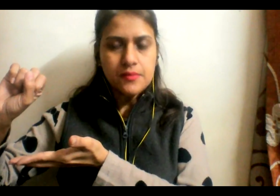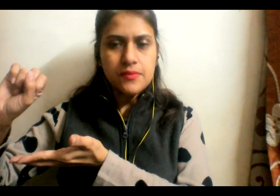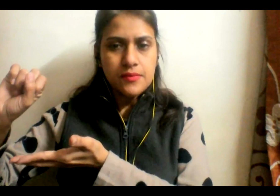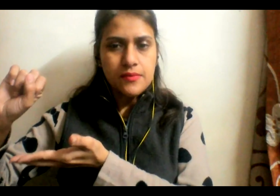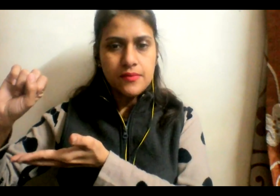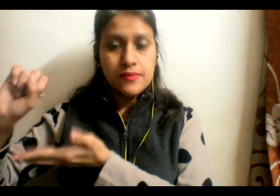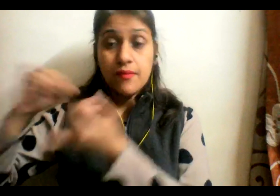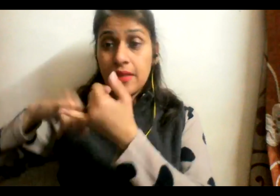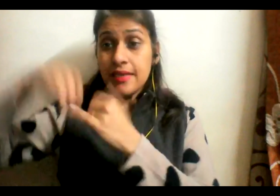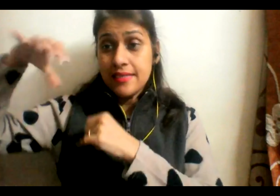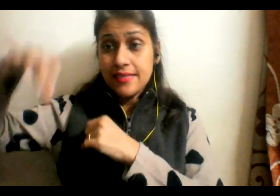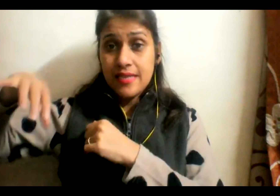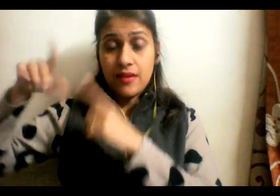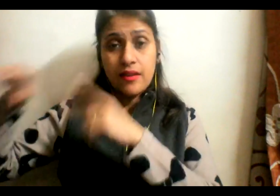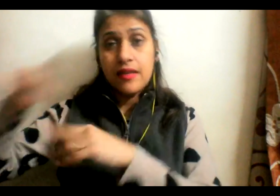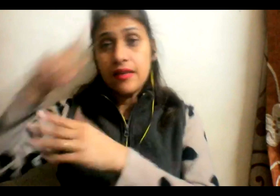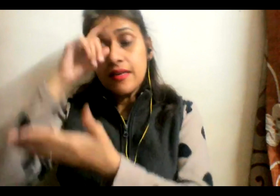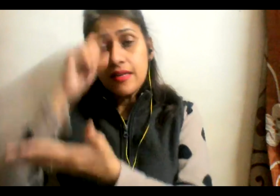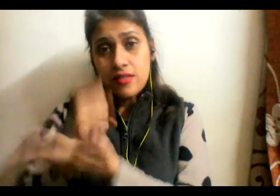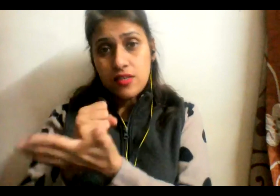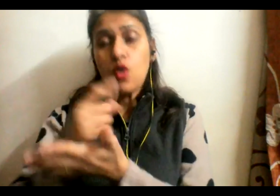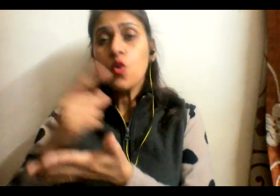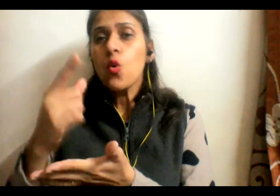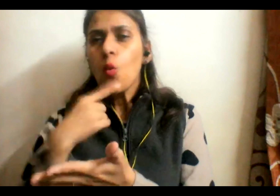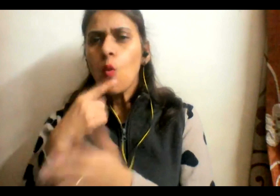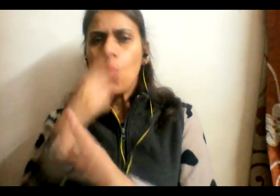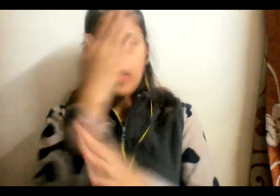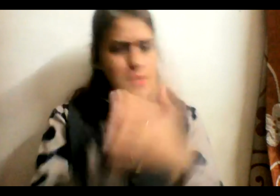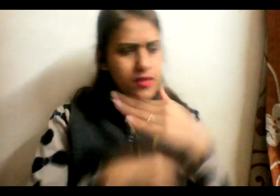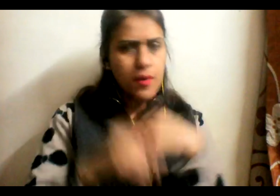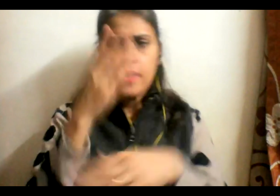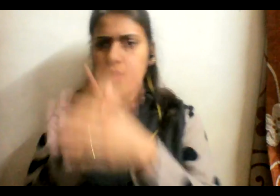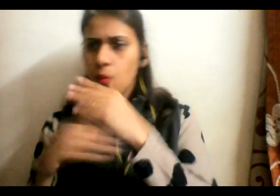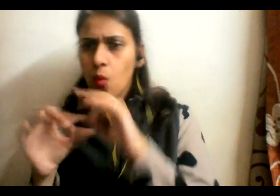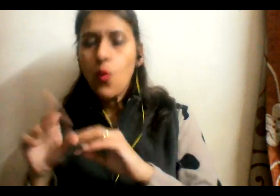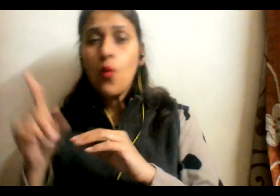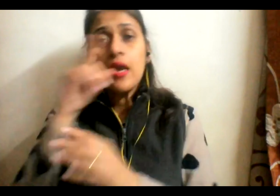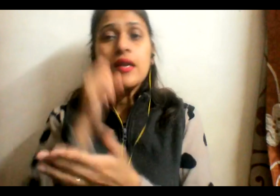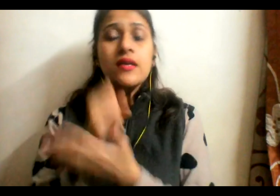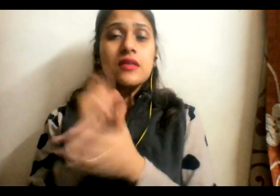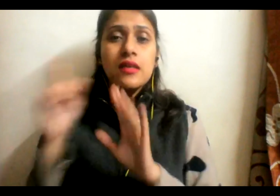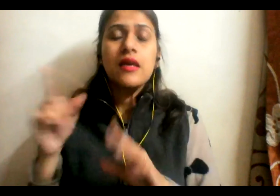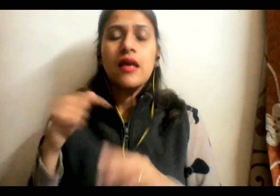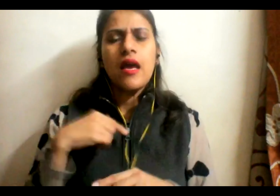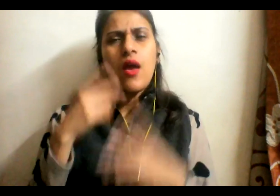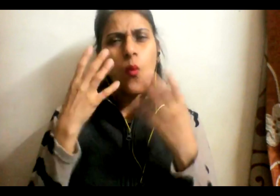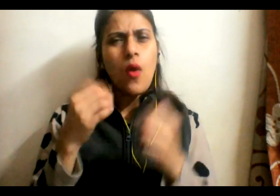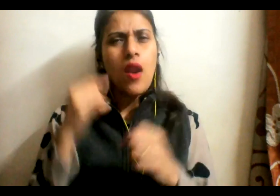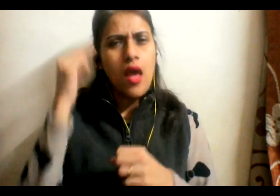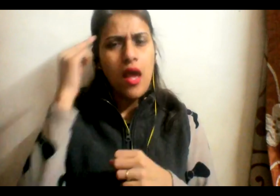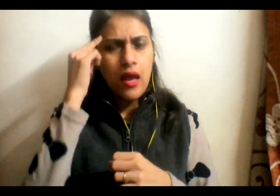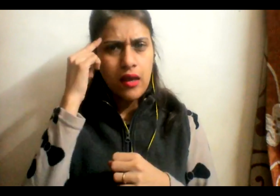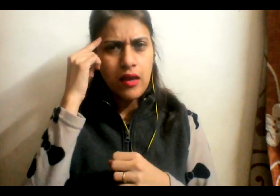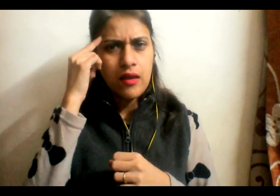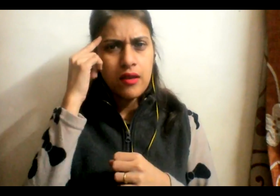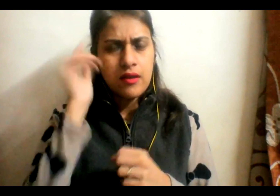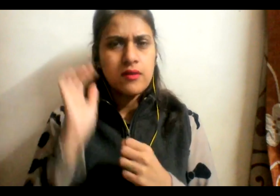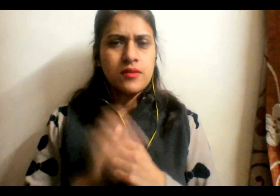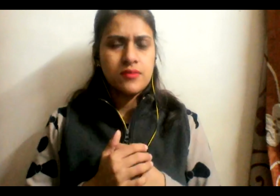takes the major role in deciding who is a disabled or not, because the major idea here is how